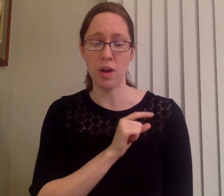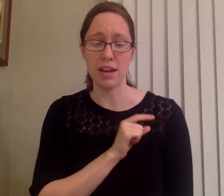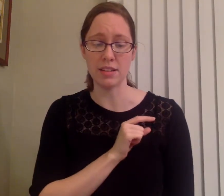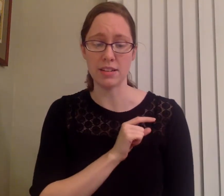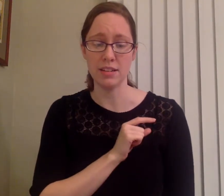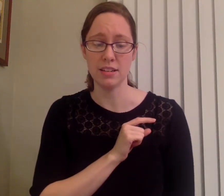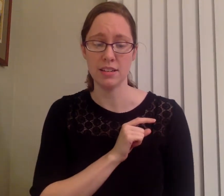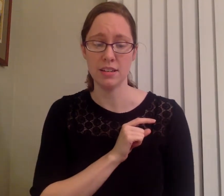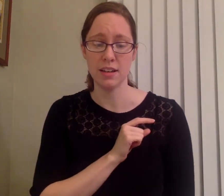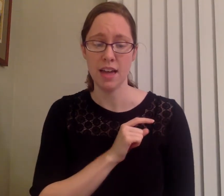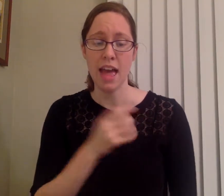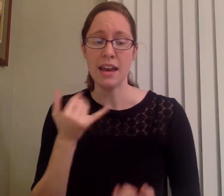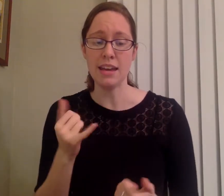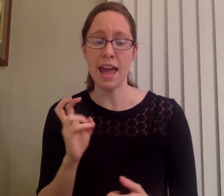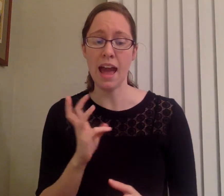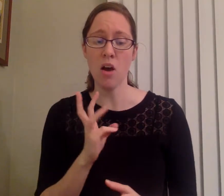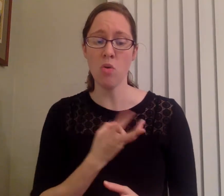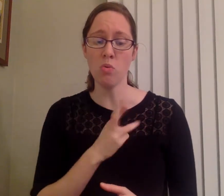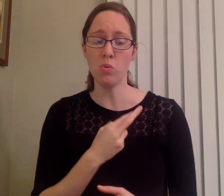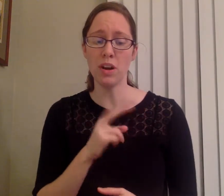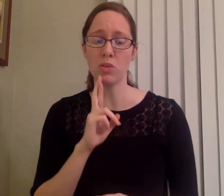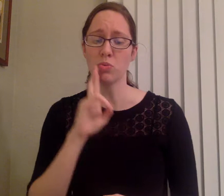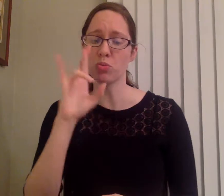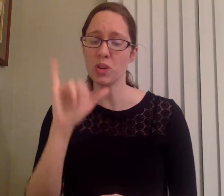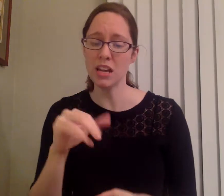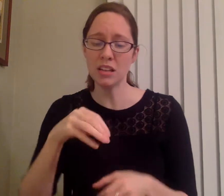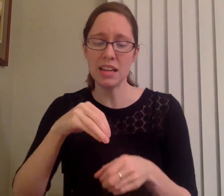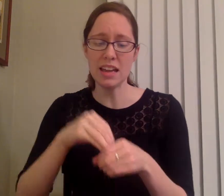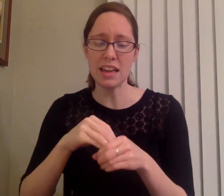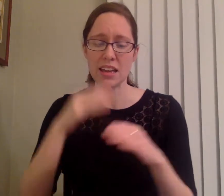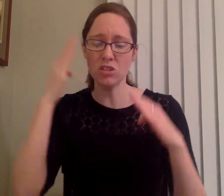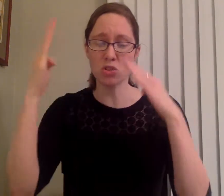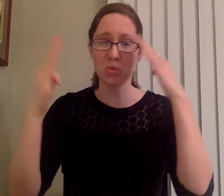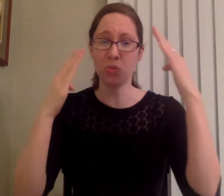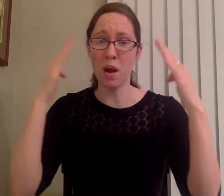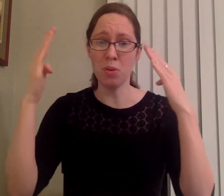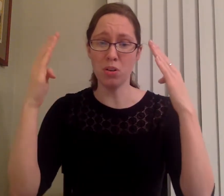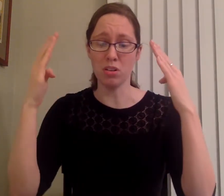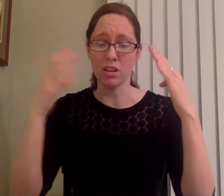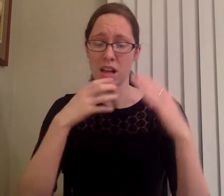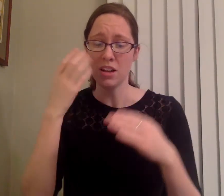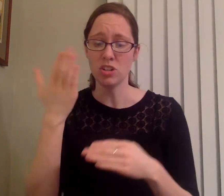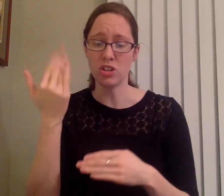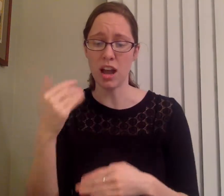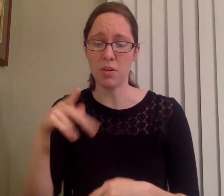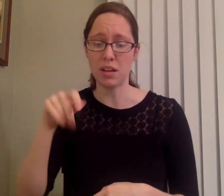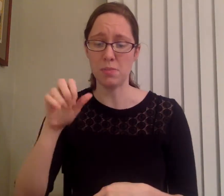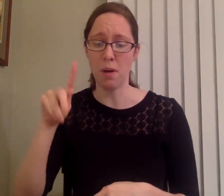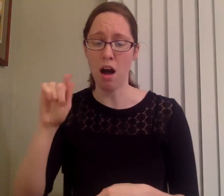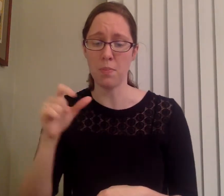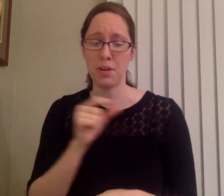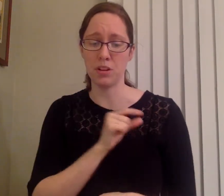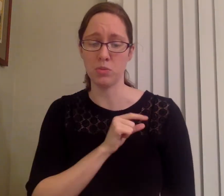Grunt. Now we're really in trouble, shouted Papa